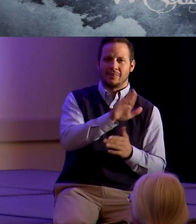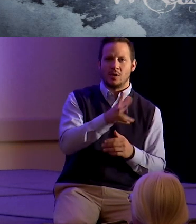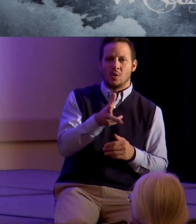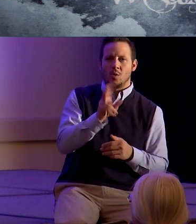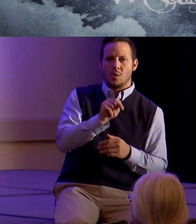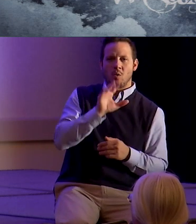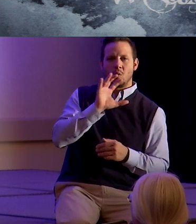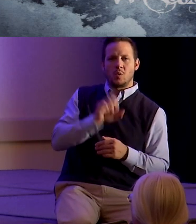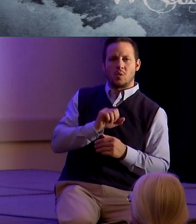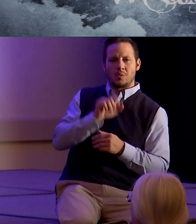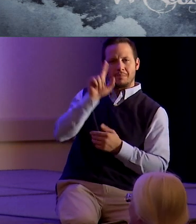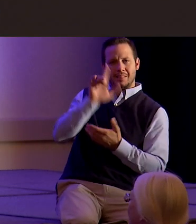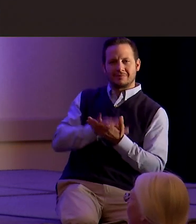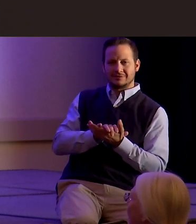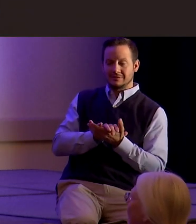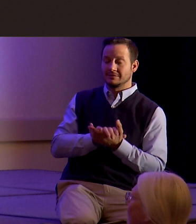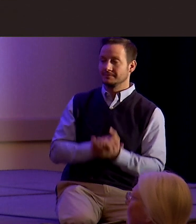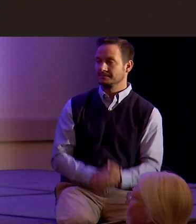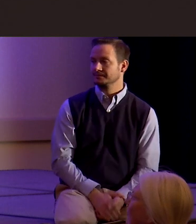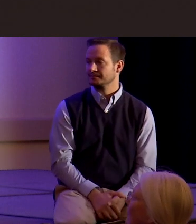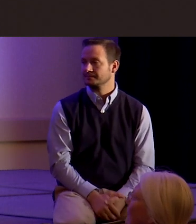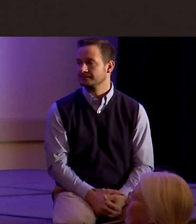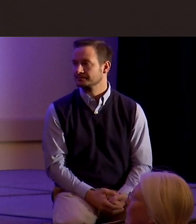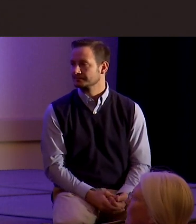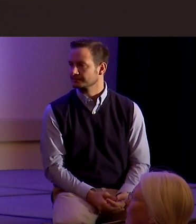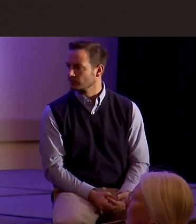important key as we're going through this.